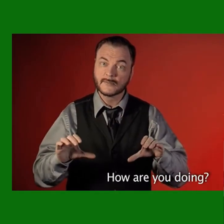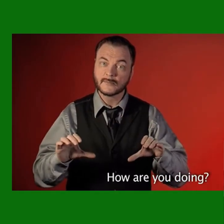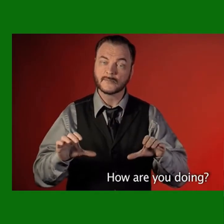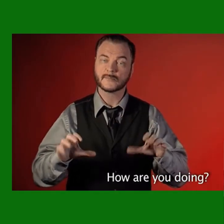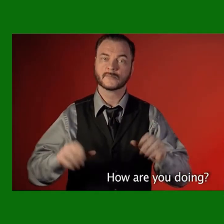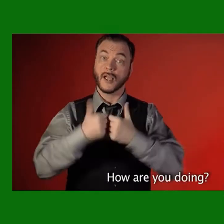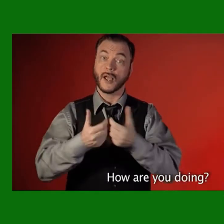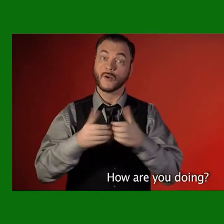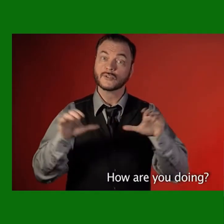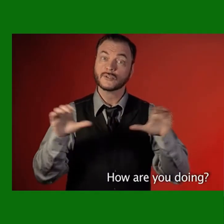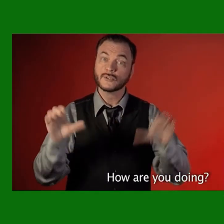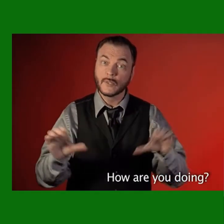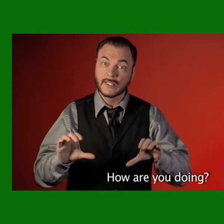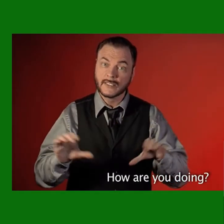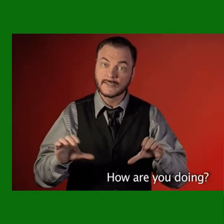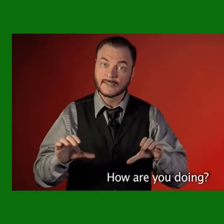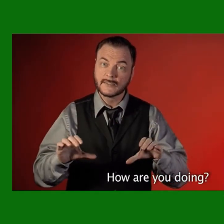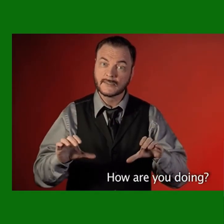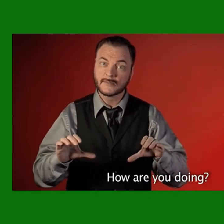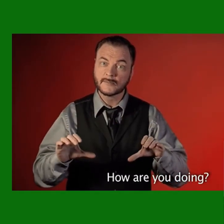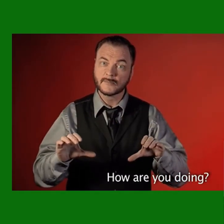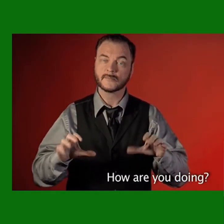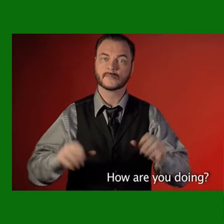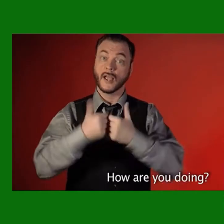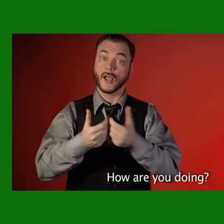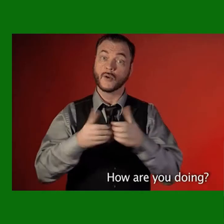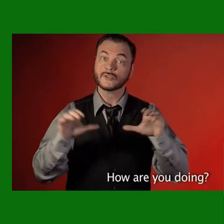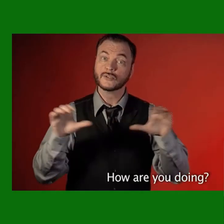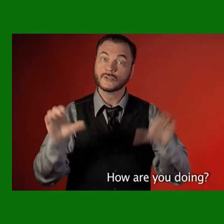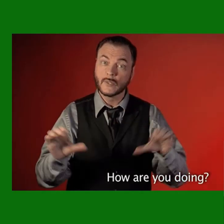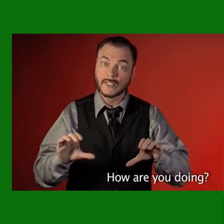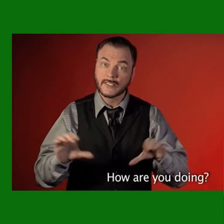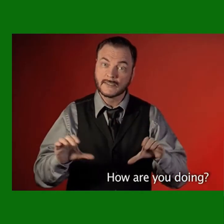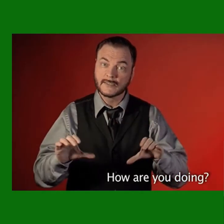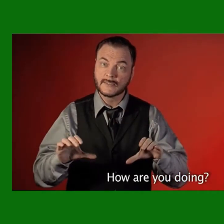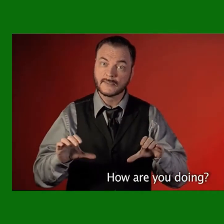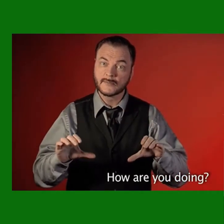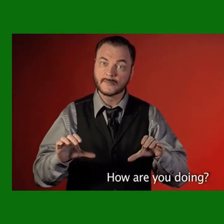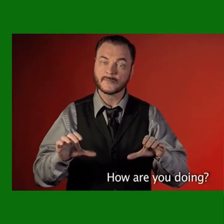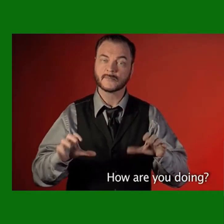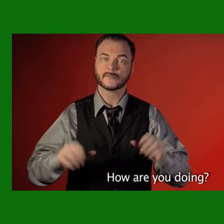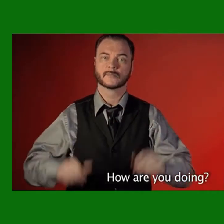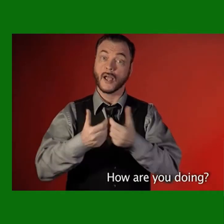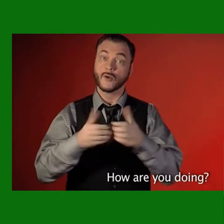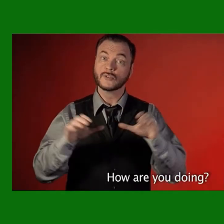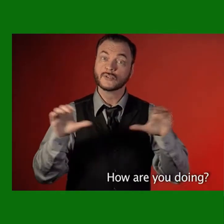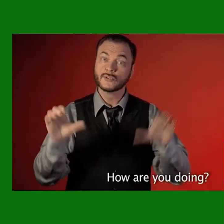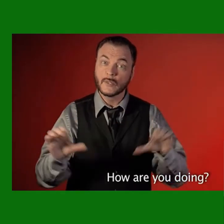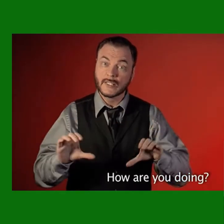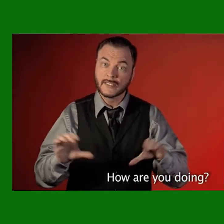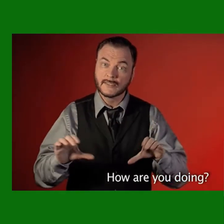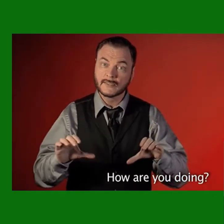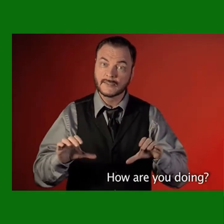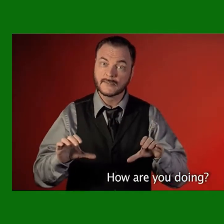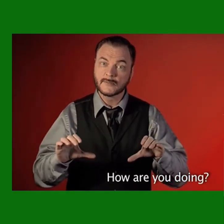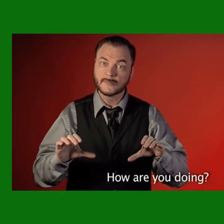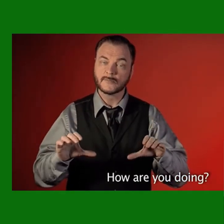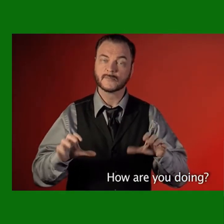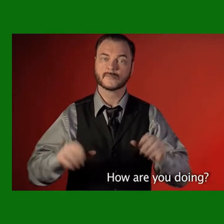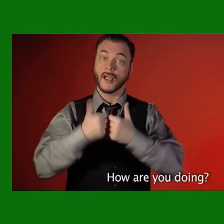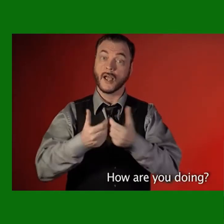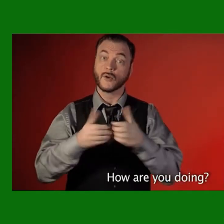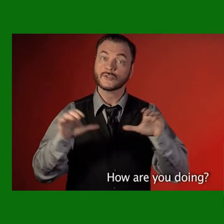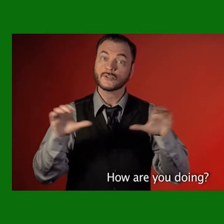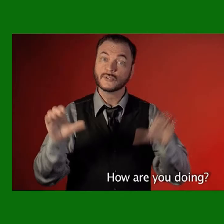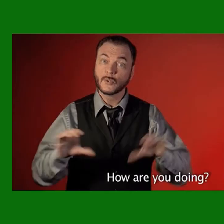can be quite hard to retrieve. So, for example, I have stared at this GIF for probably the grand total of about an hour in my